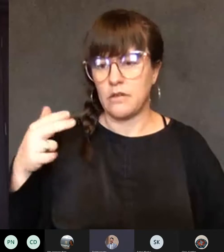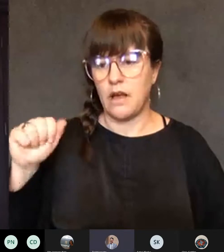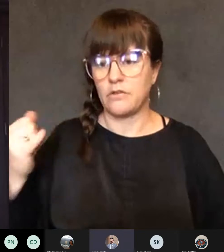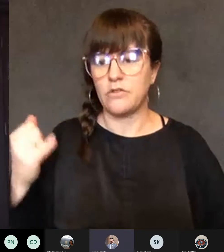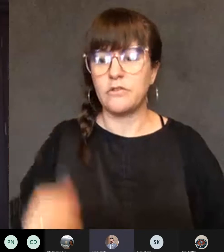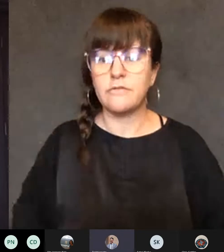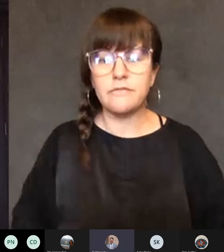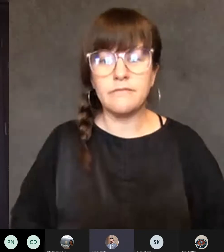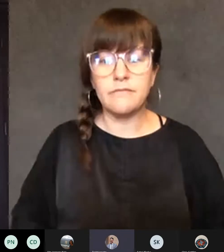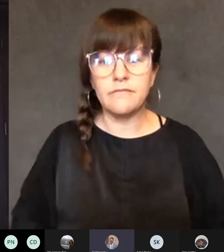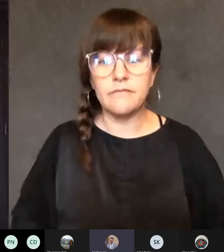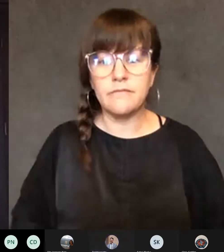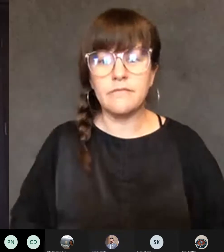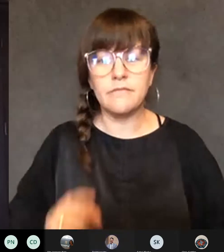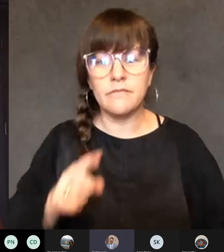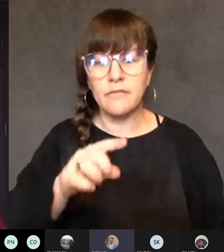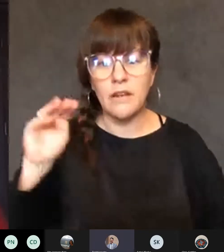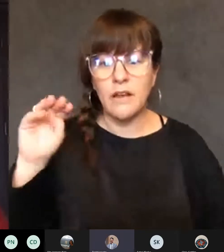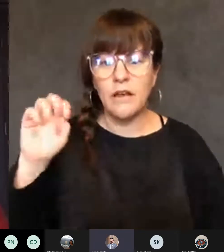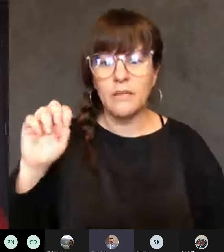Megan McGarity.